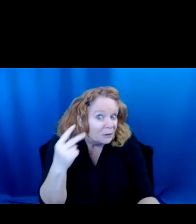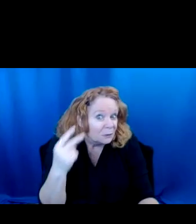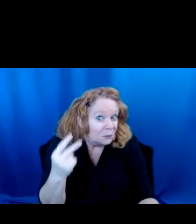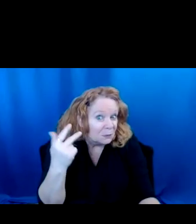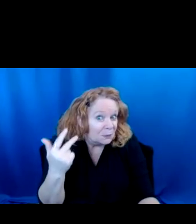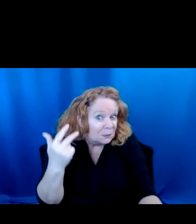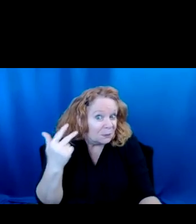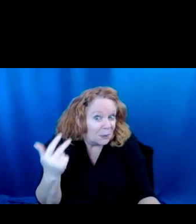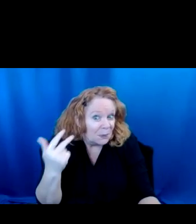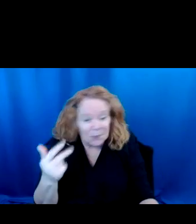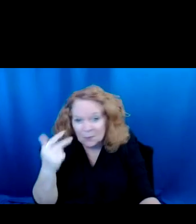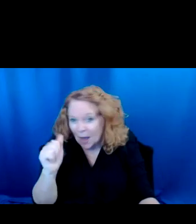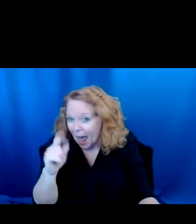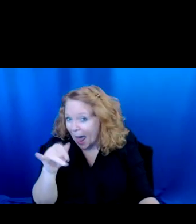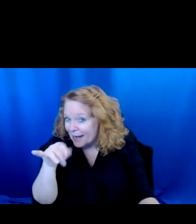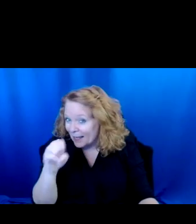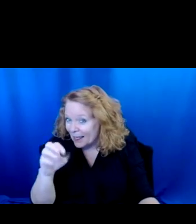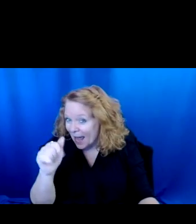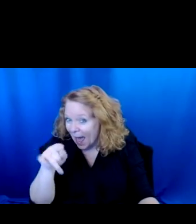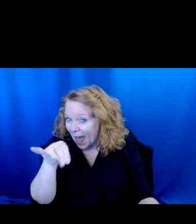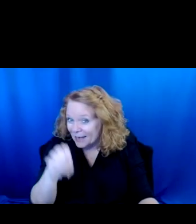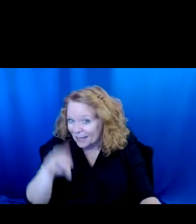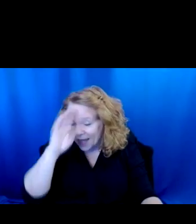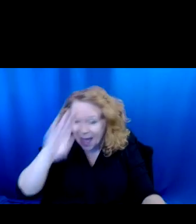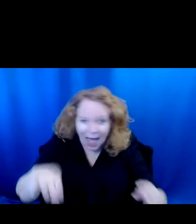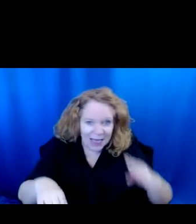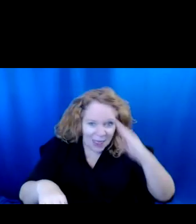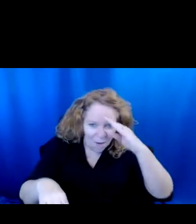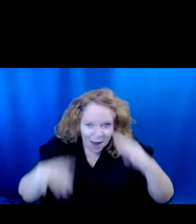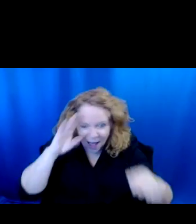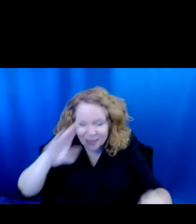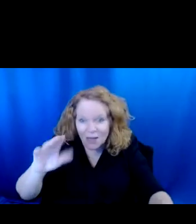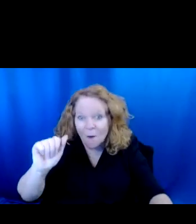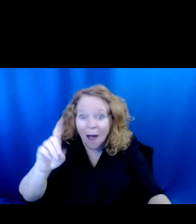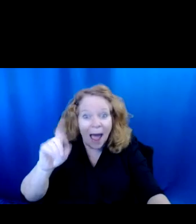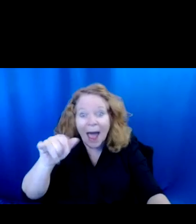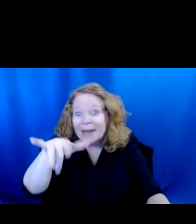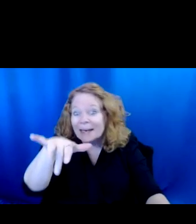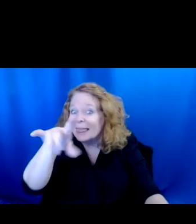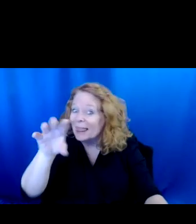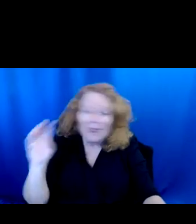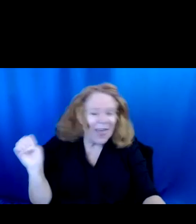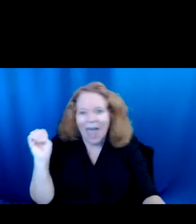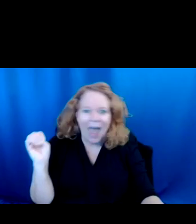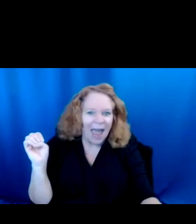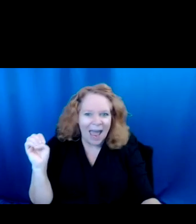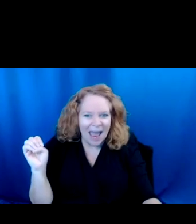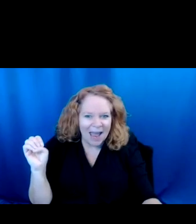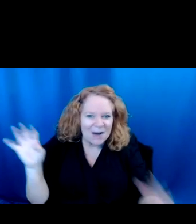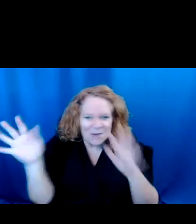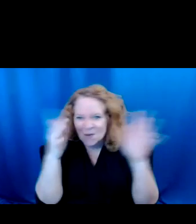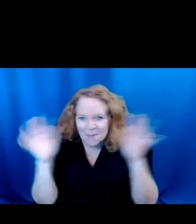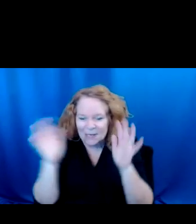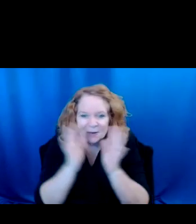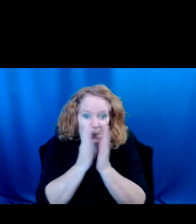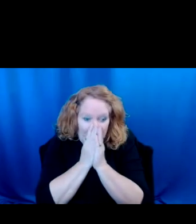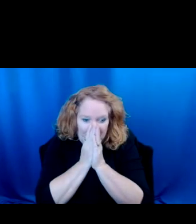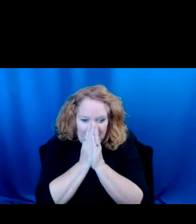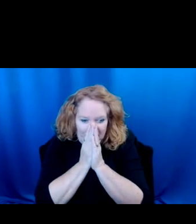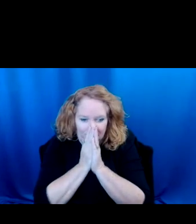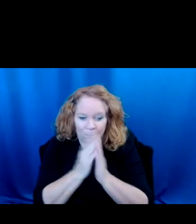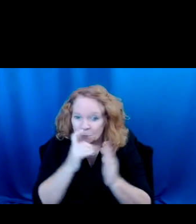wonderful three, Adelaide, hello, Adelaide, whoopity do, I wonder who's